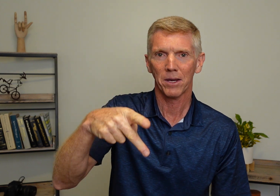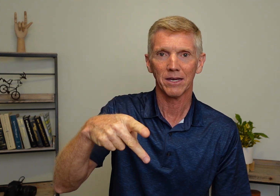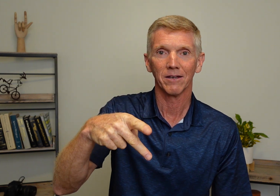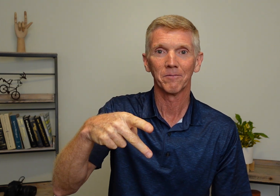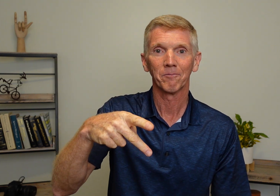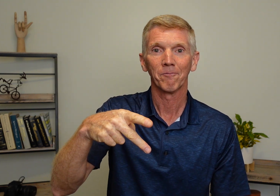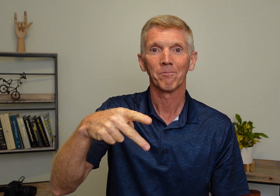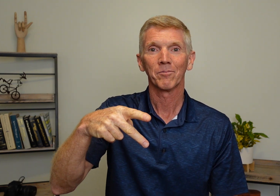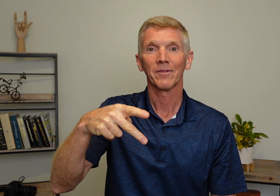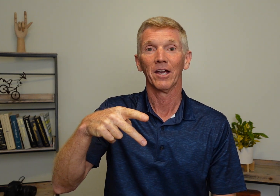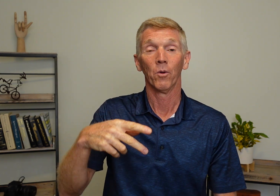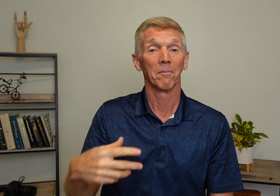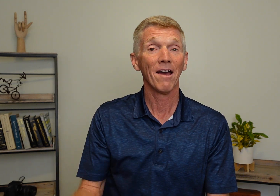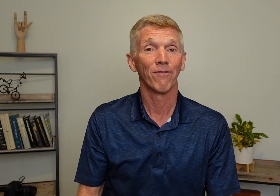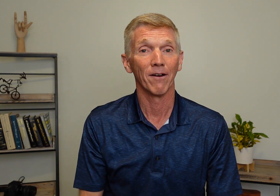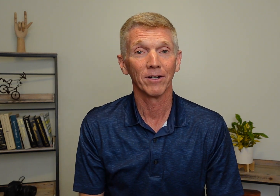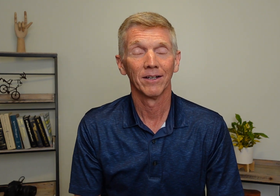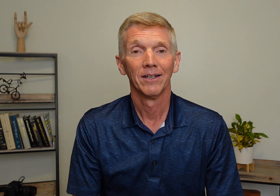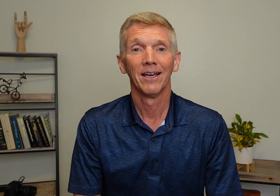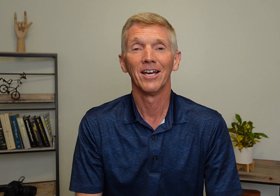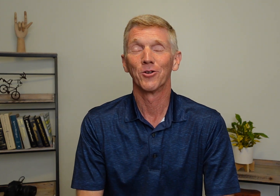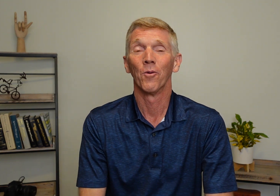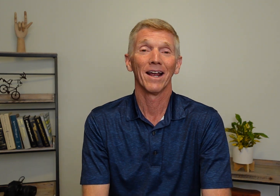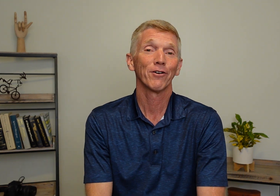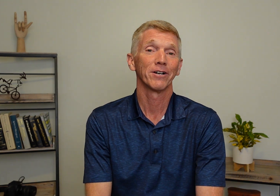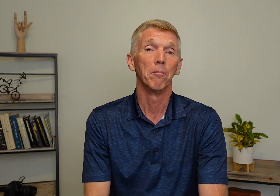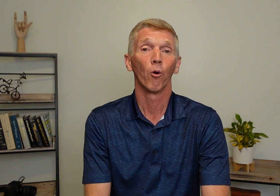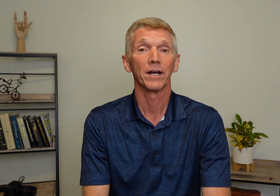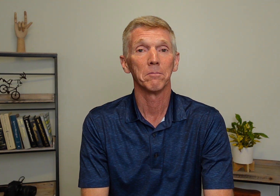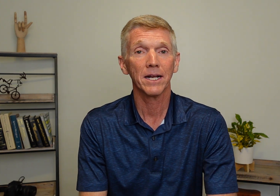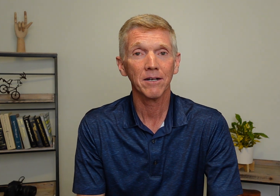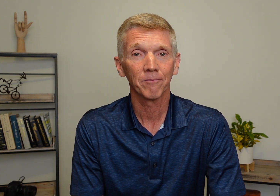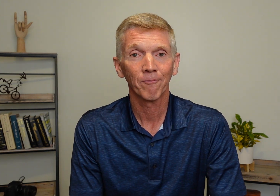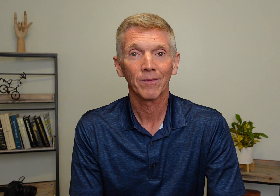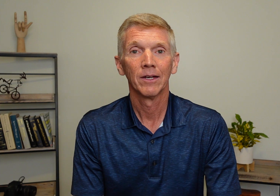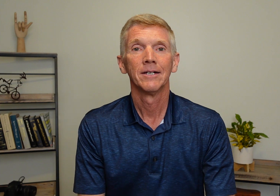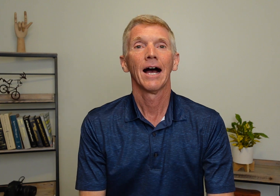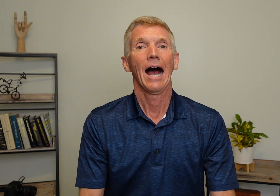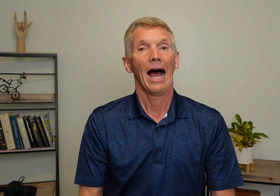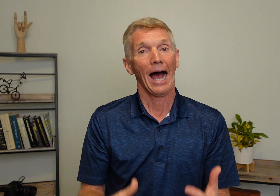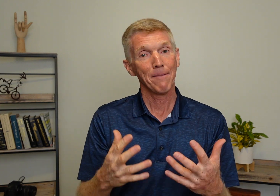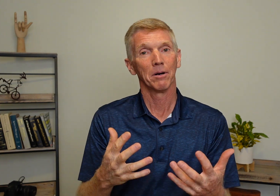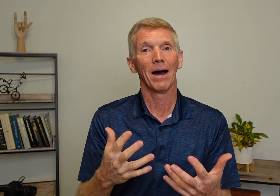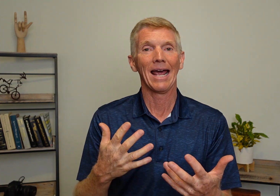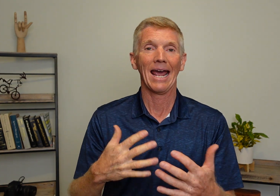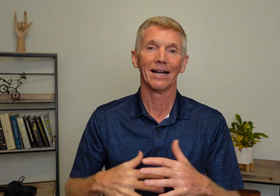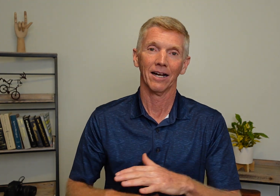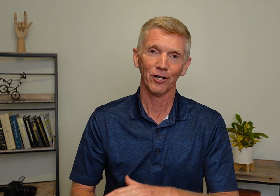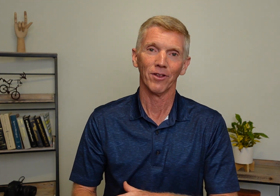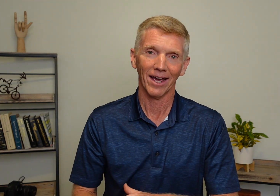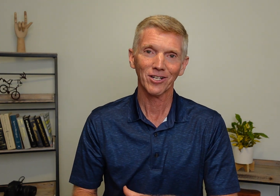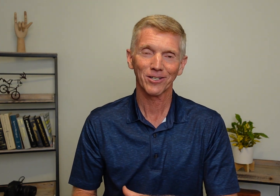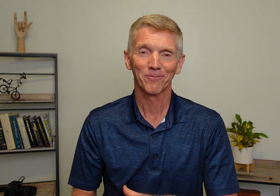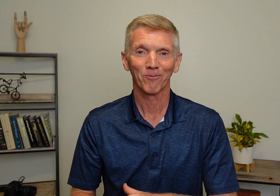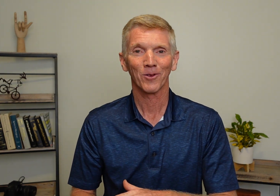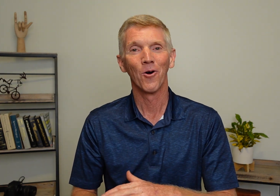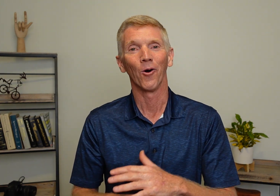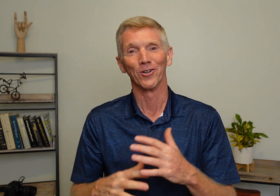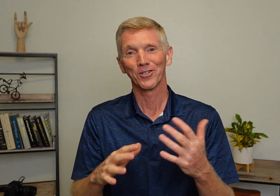K-E-T-C-H-U-P. You know, one of my favorite is whenever you're in a boring meeting, I put my hand under the desk or somewhere